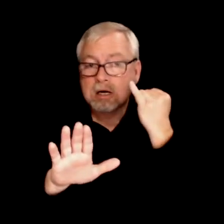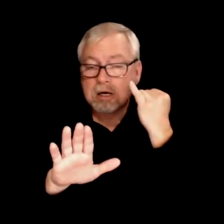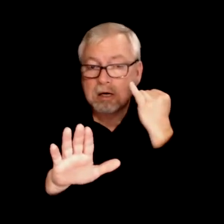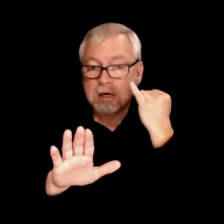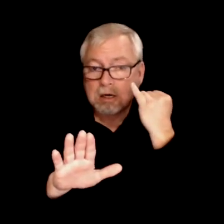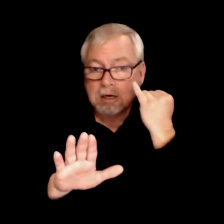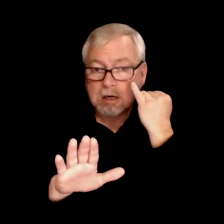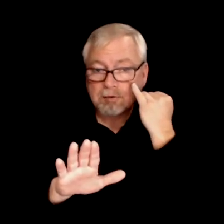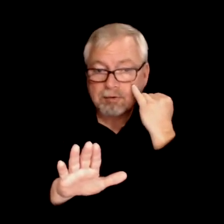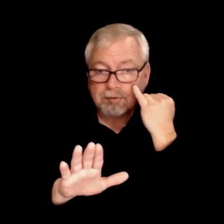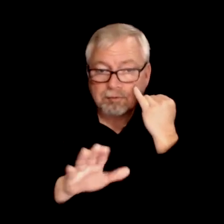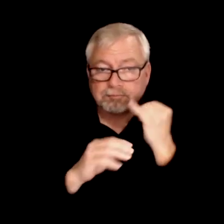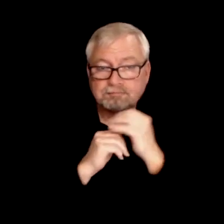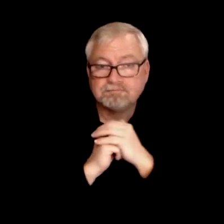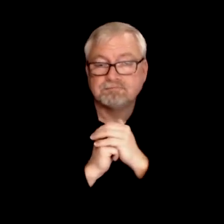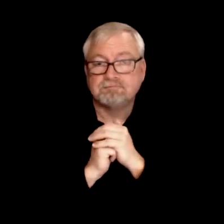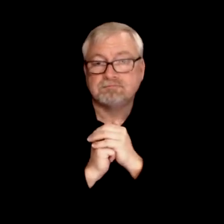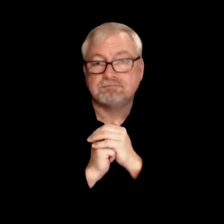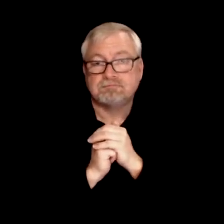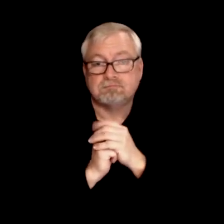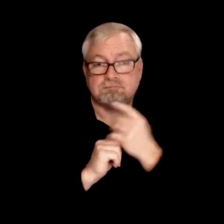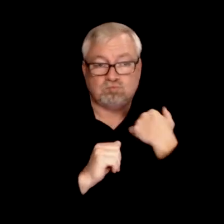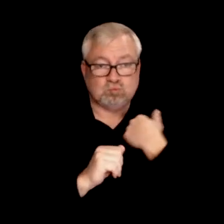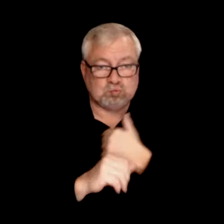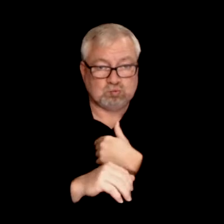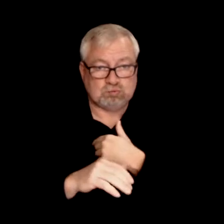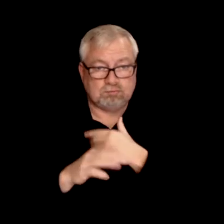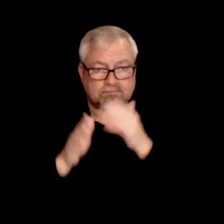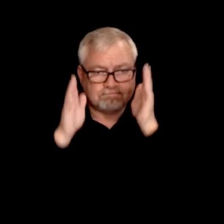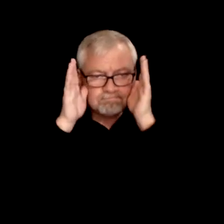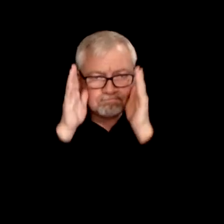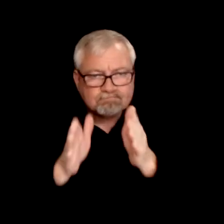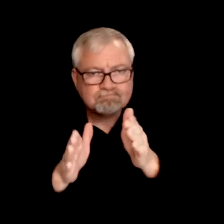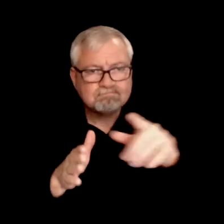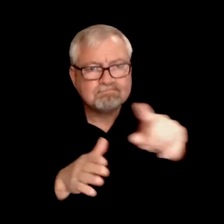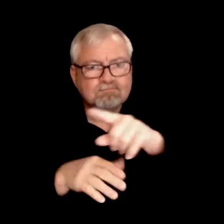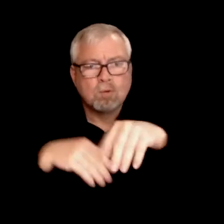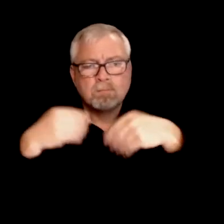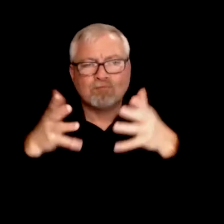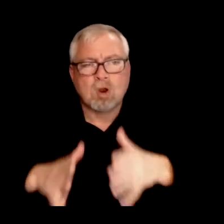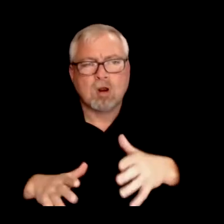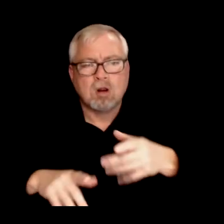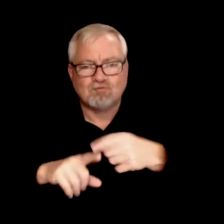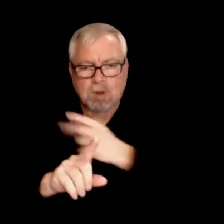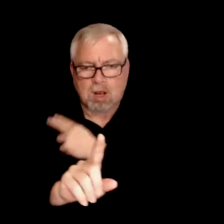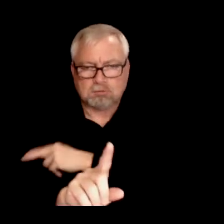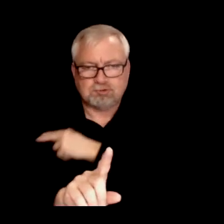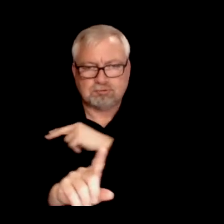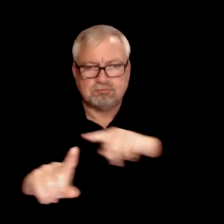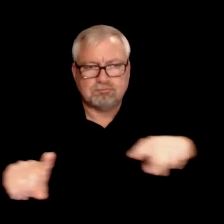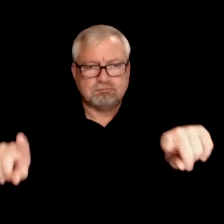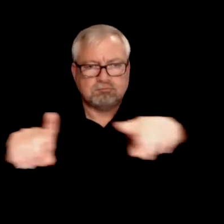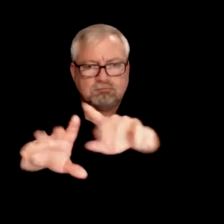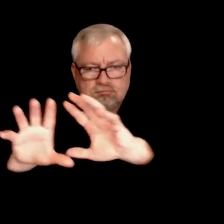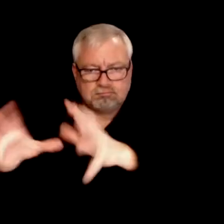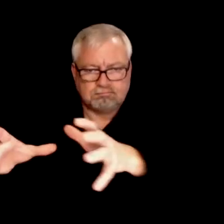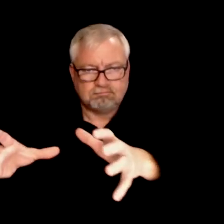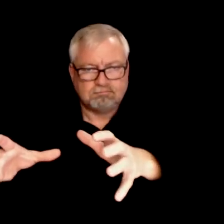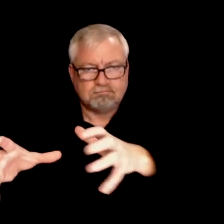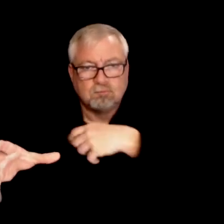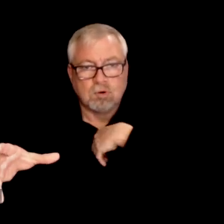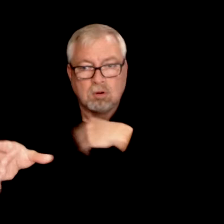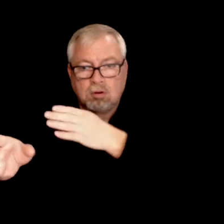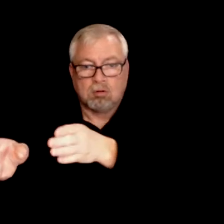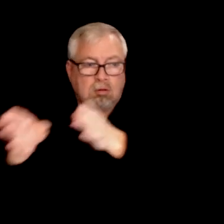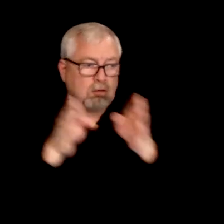the focus of administration of those treatments from a hospital setting to an outpatient setting, that would be of even more